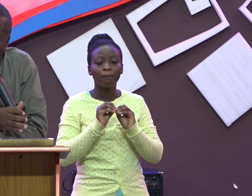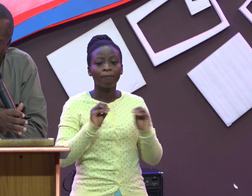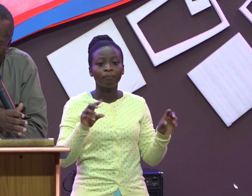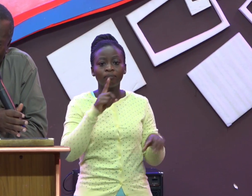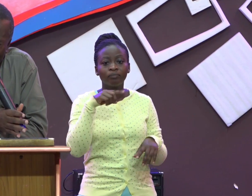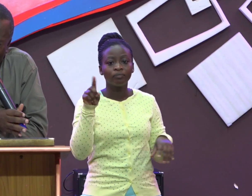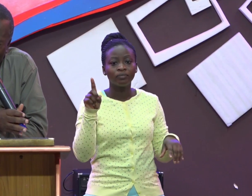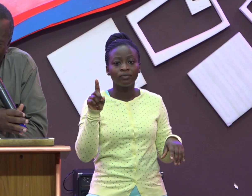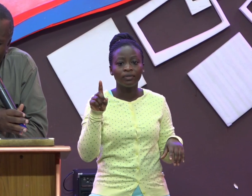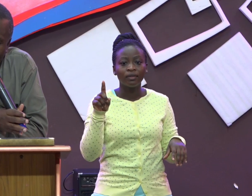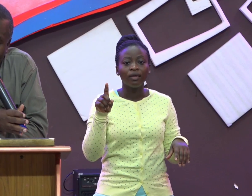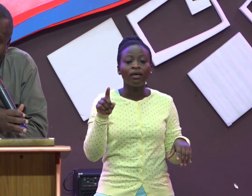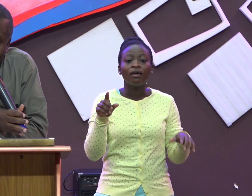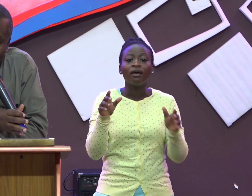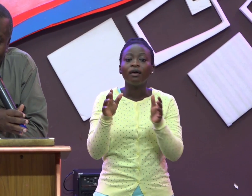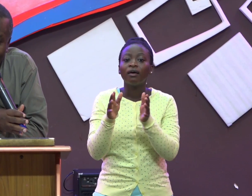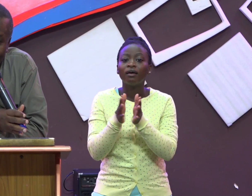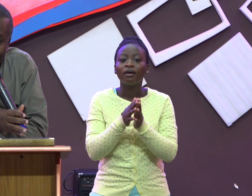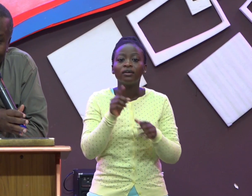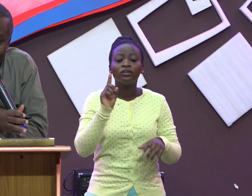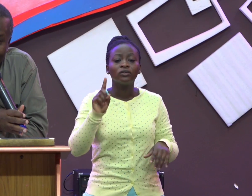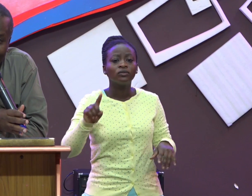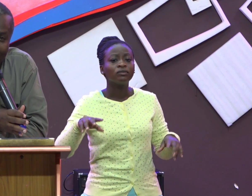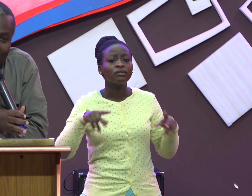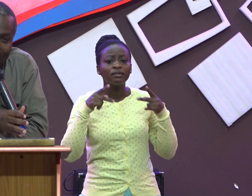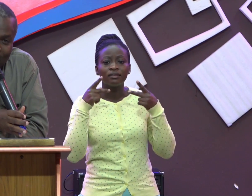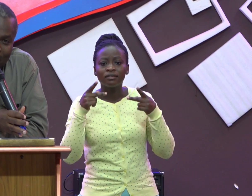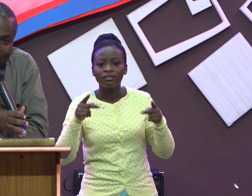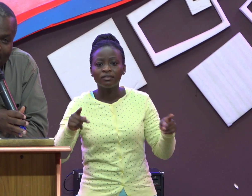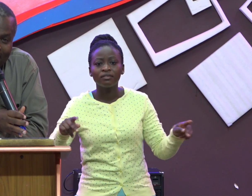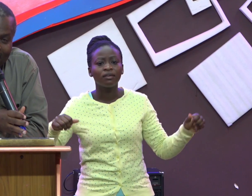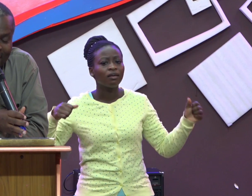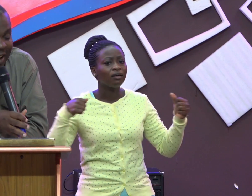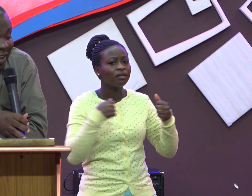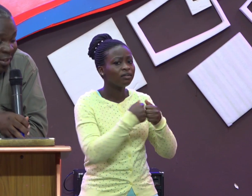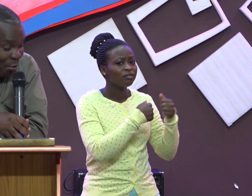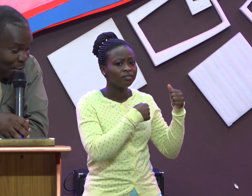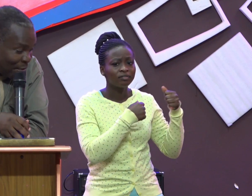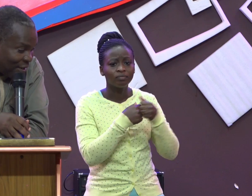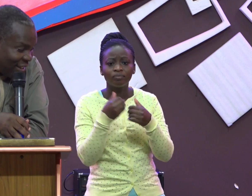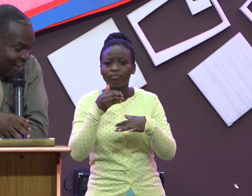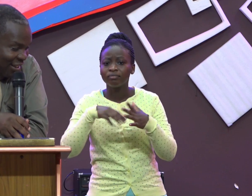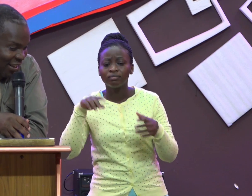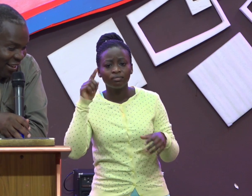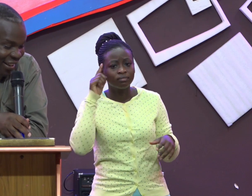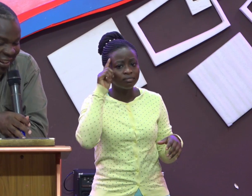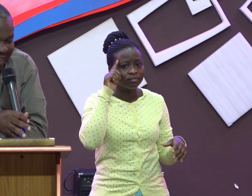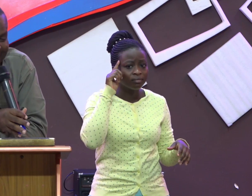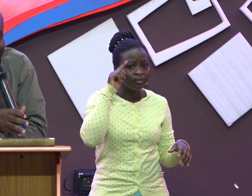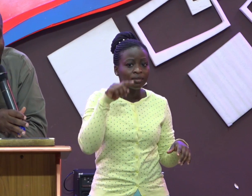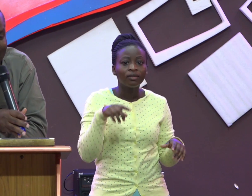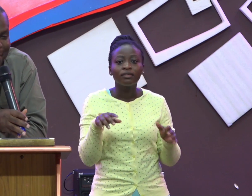you. Gweno papale no mubuongo. Then you start struggling in your naya mind. Kazigo. Naya kazigo. But she has a